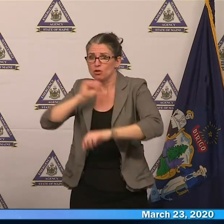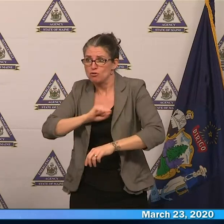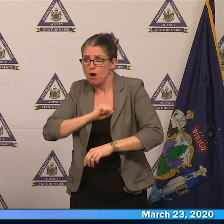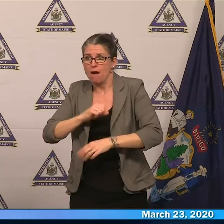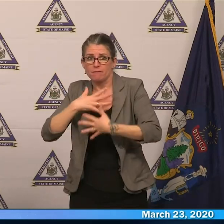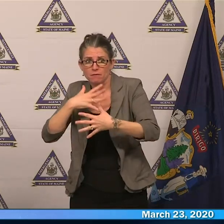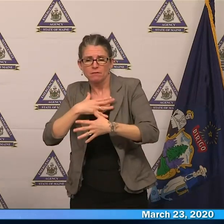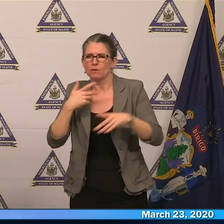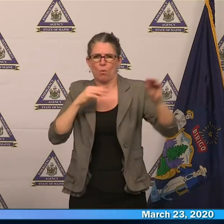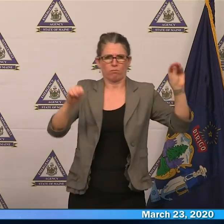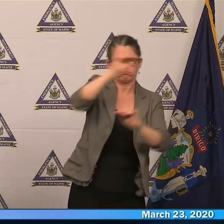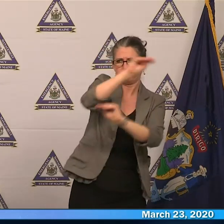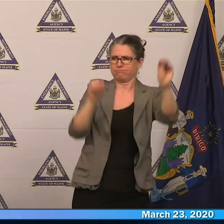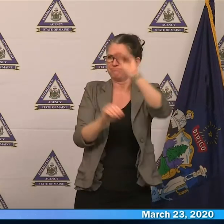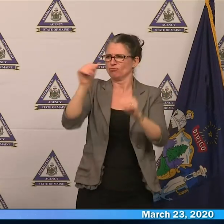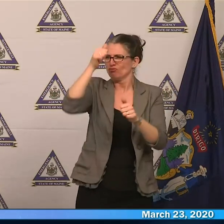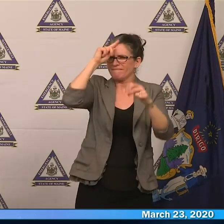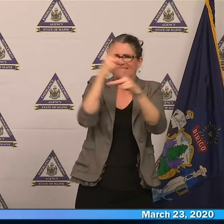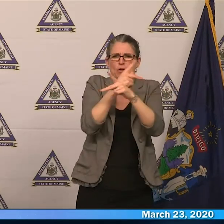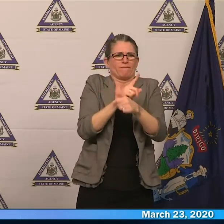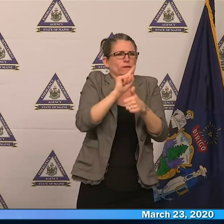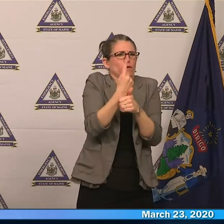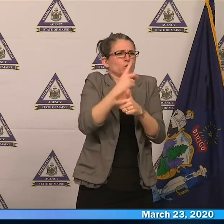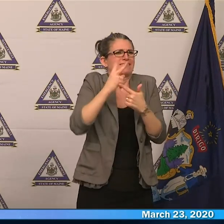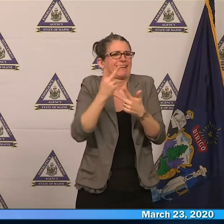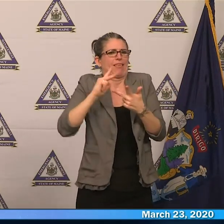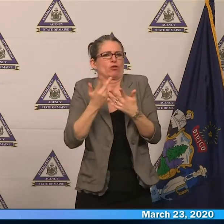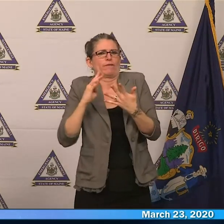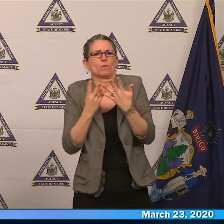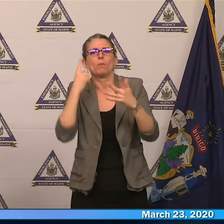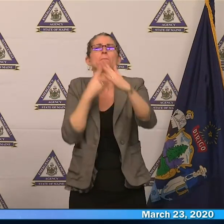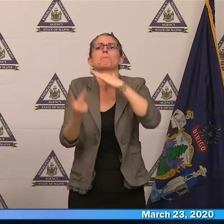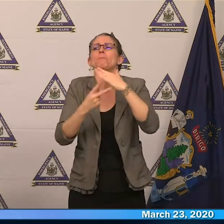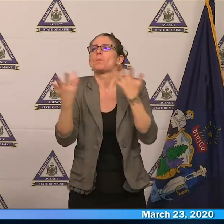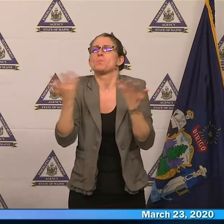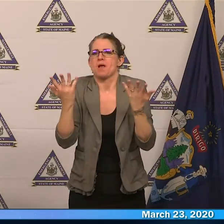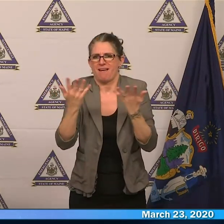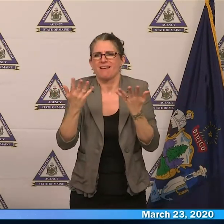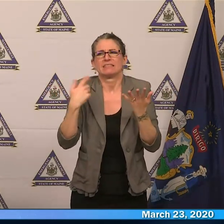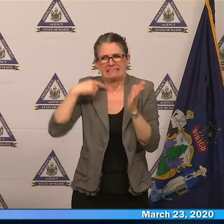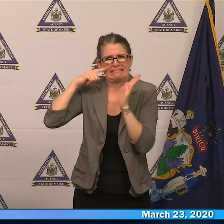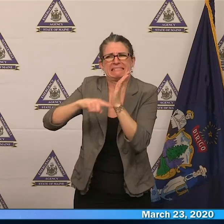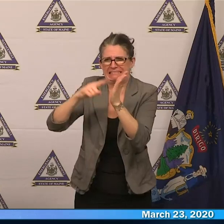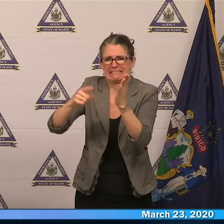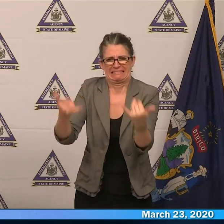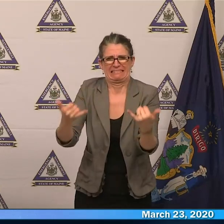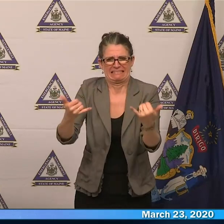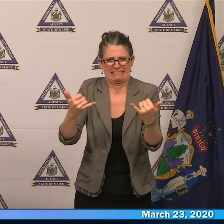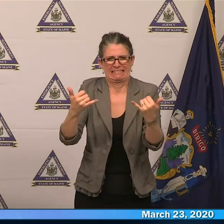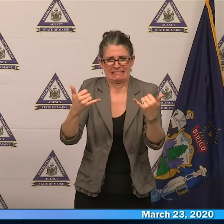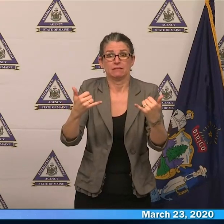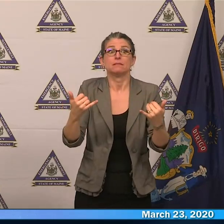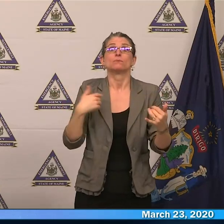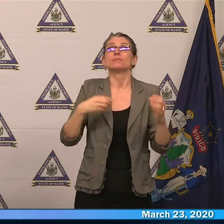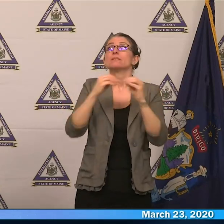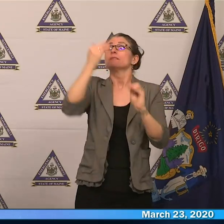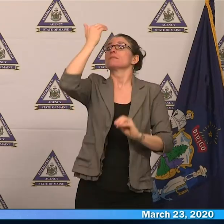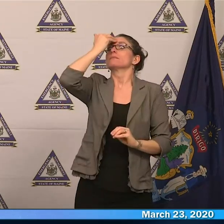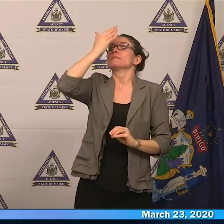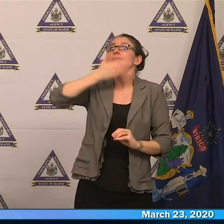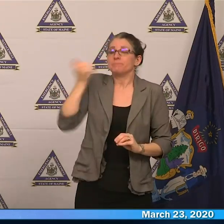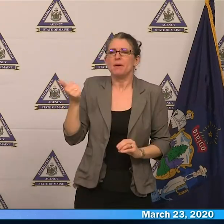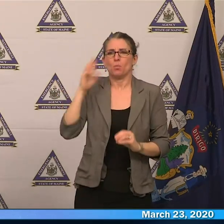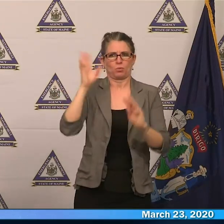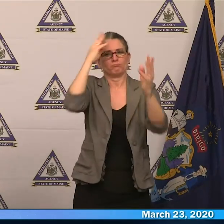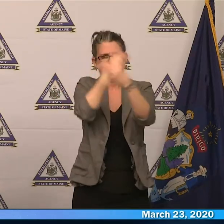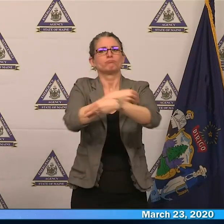really are. It's just that it's further evidence of how quickly the research on COVID-19 is moving. It seems like